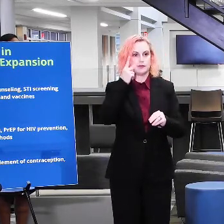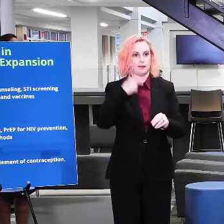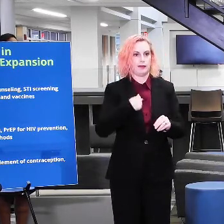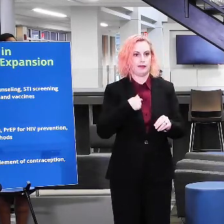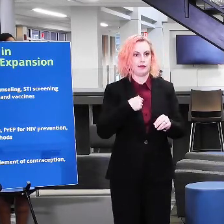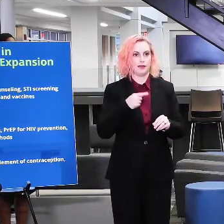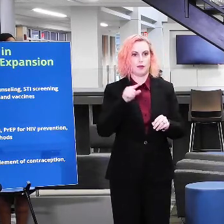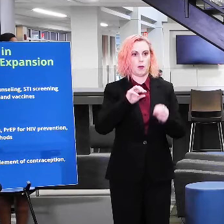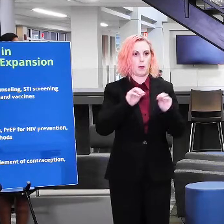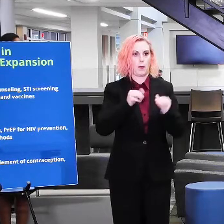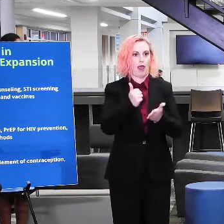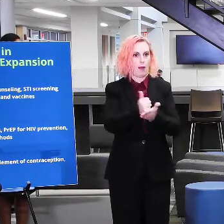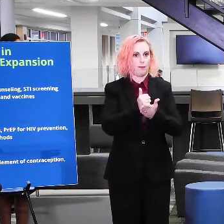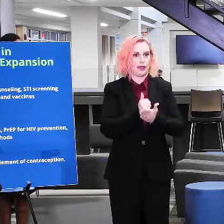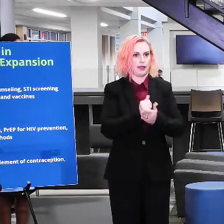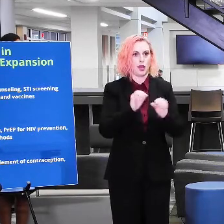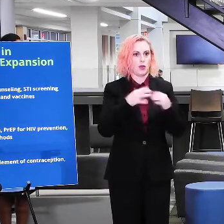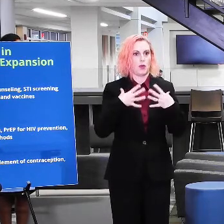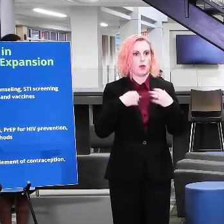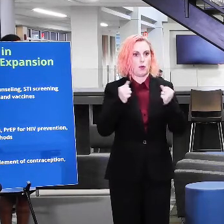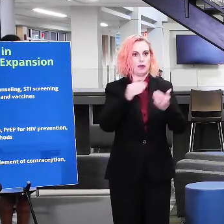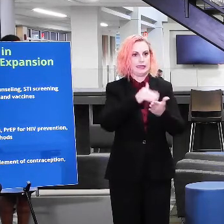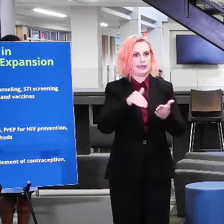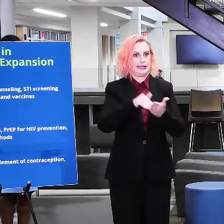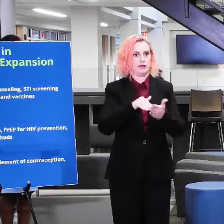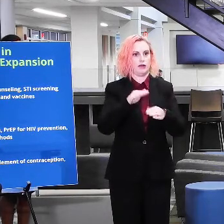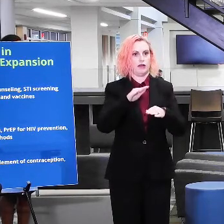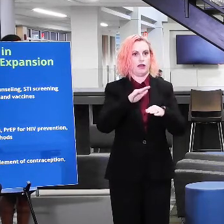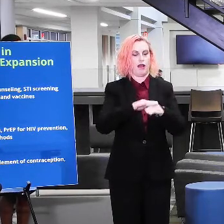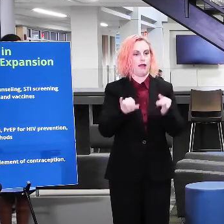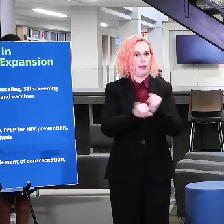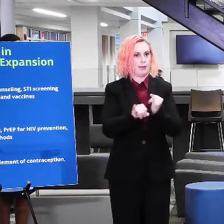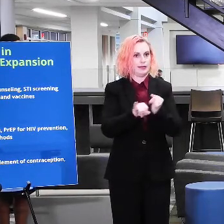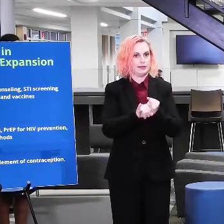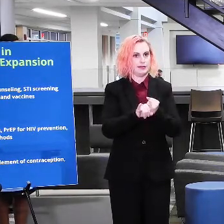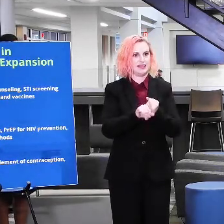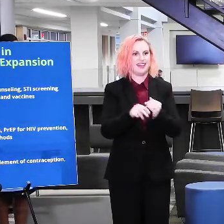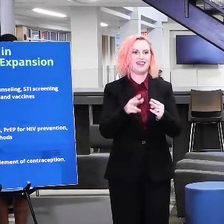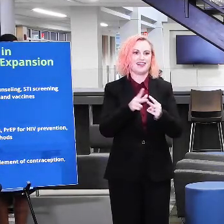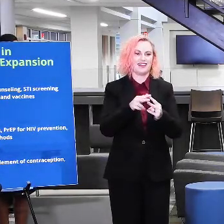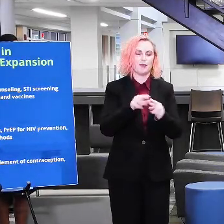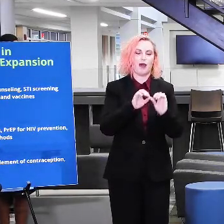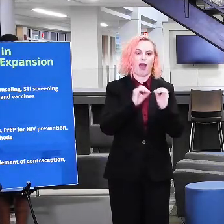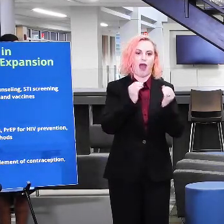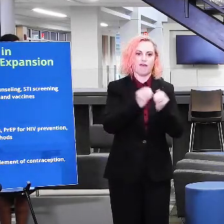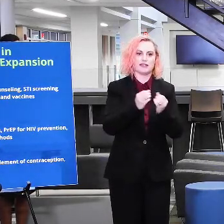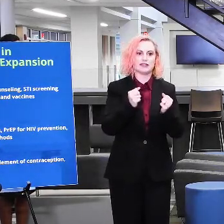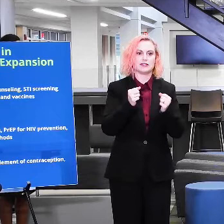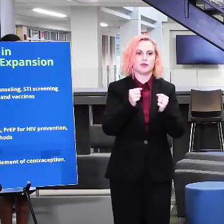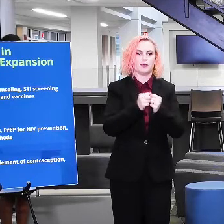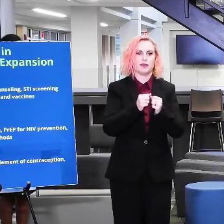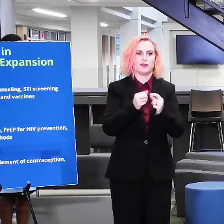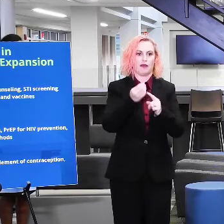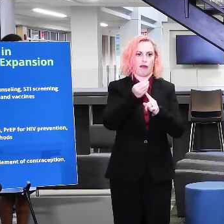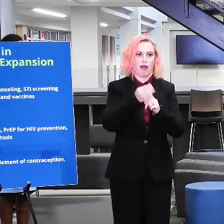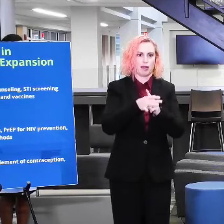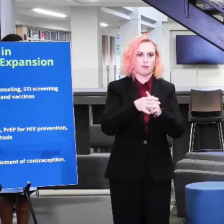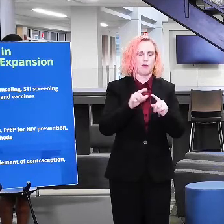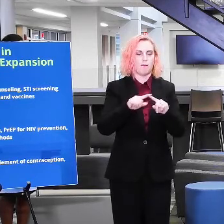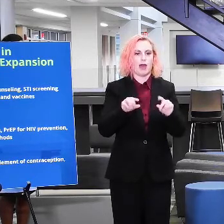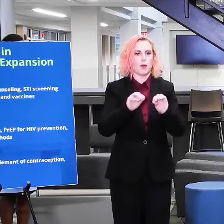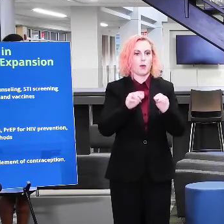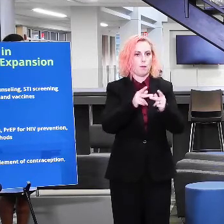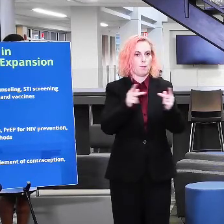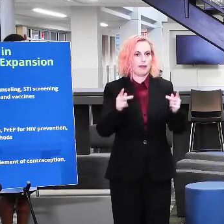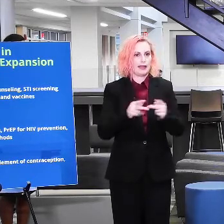me. There was no wellness center on campus. There were a couple offices that had condoms, but nothing and no place for